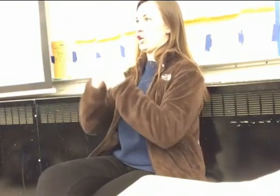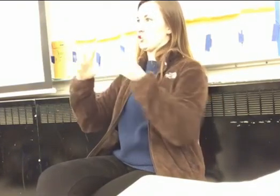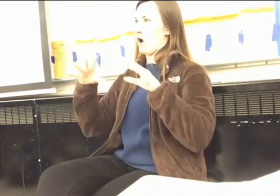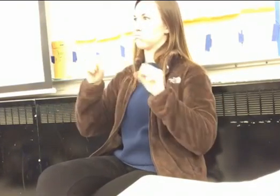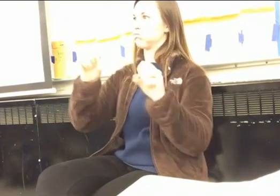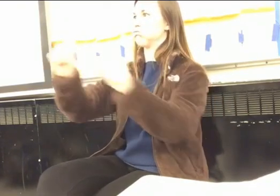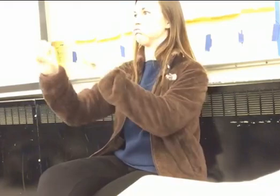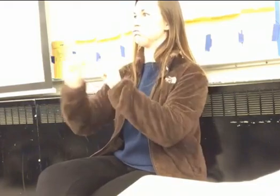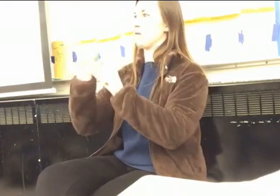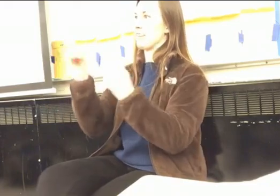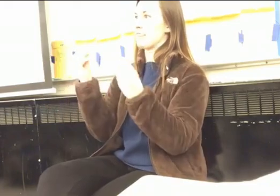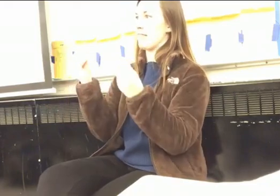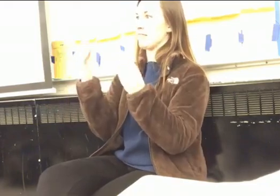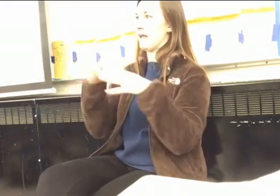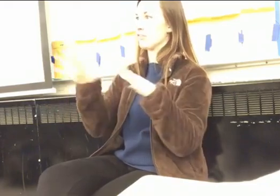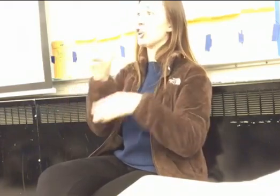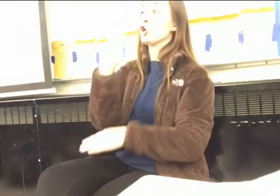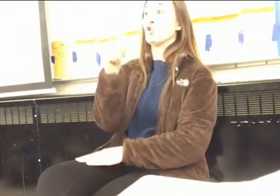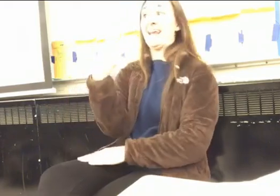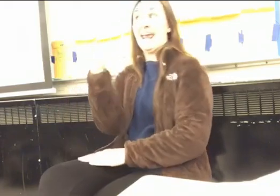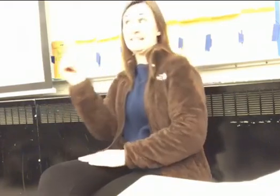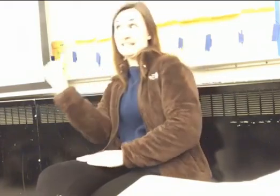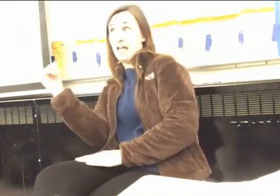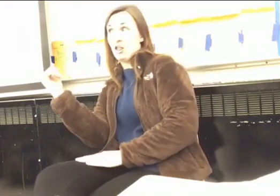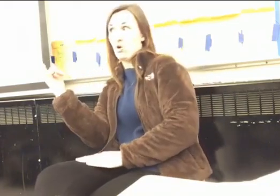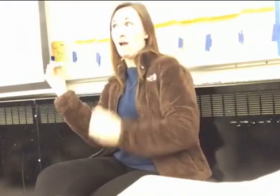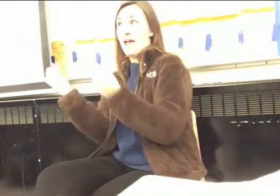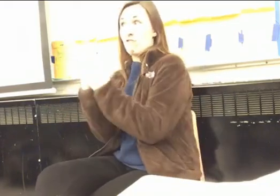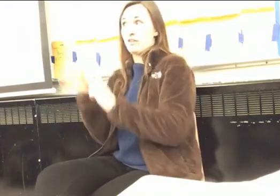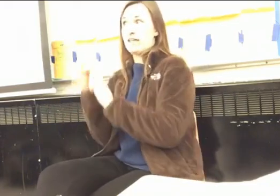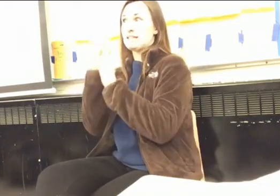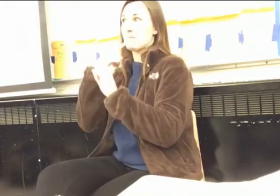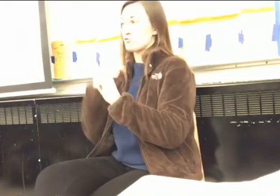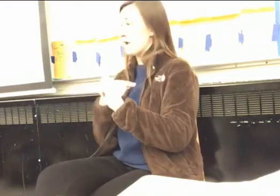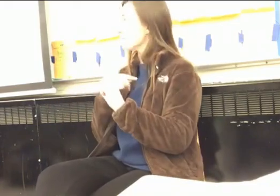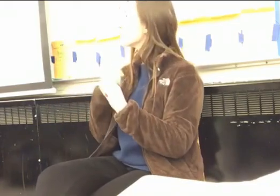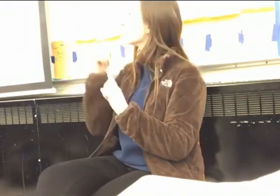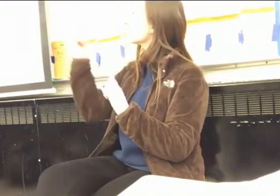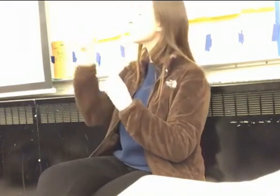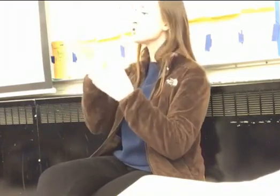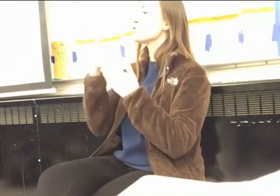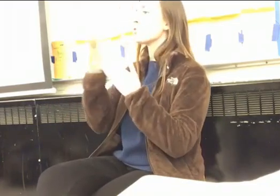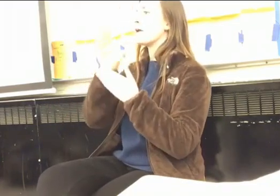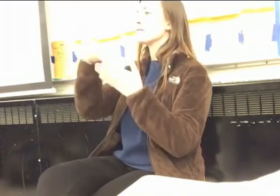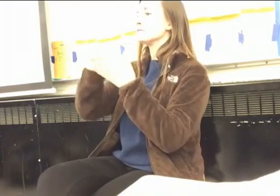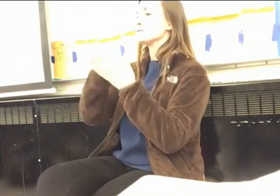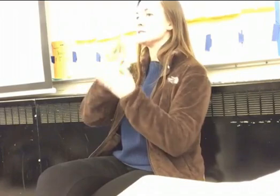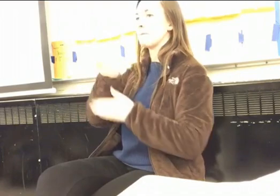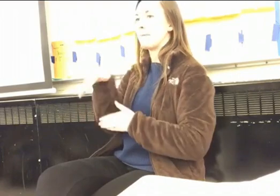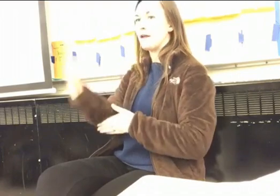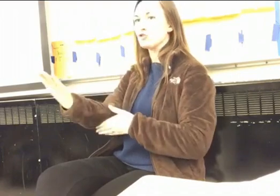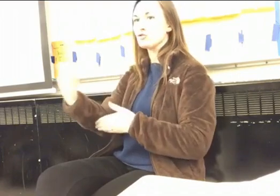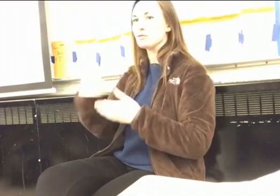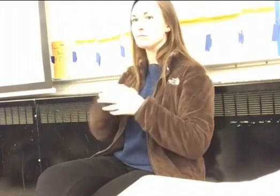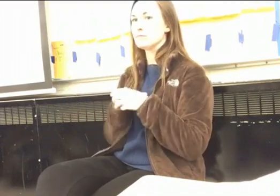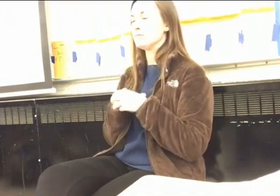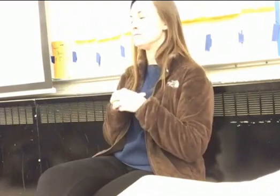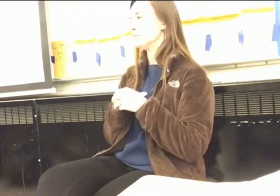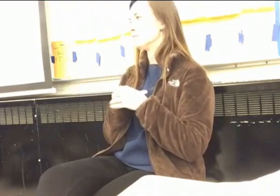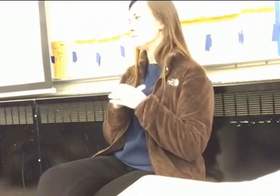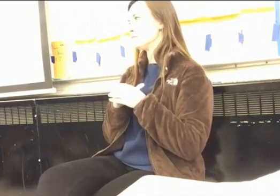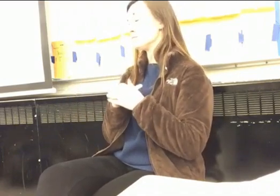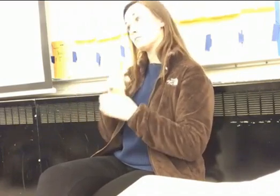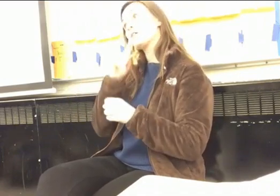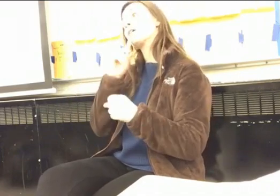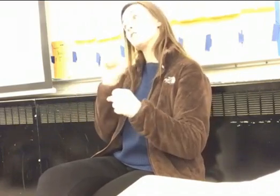this conflict over this area known as the Indian Wars, this is your next page, so you have to actually flip the page over. Don't strain your wrist.